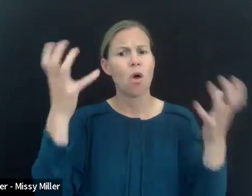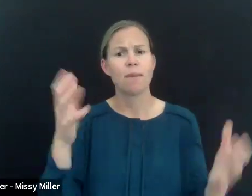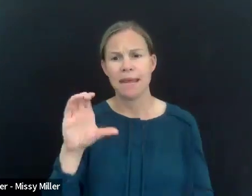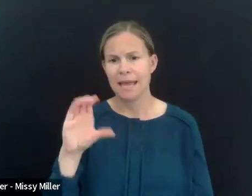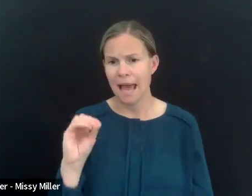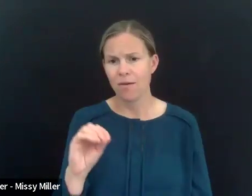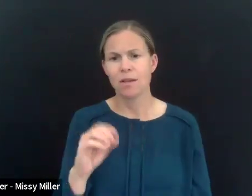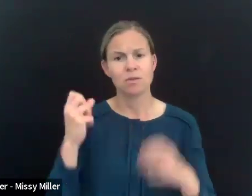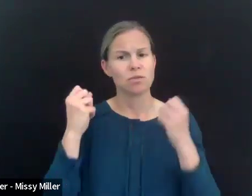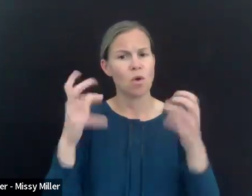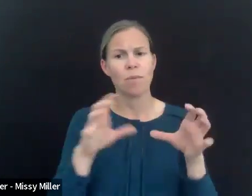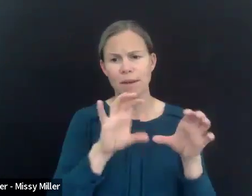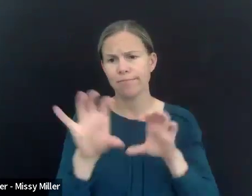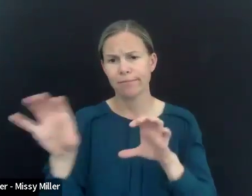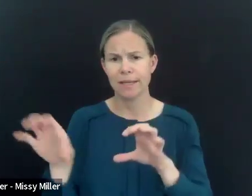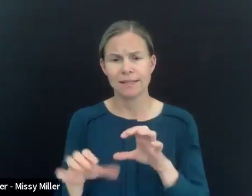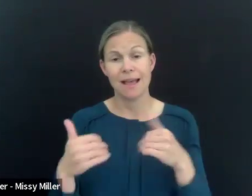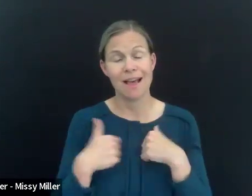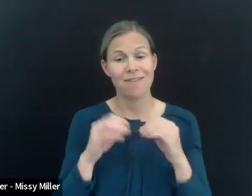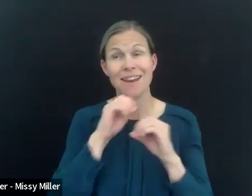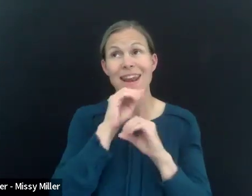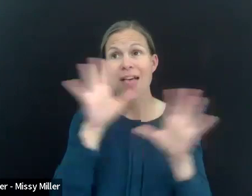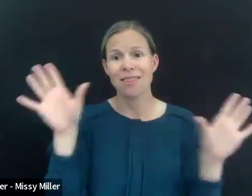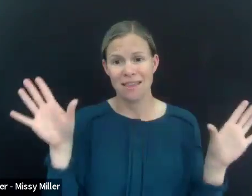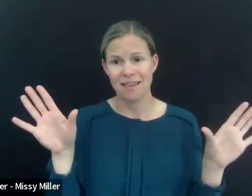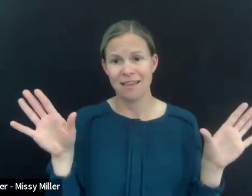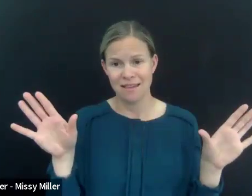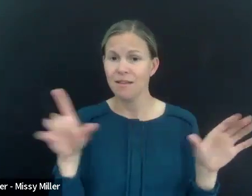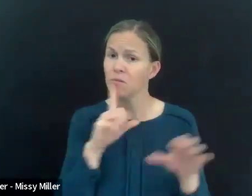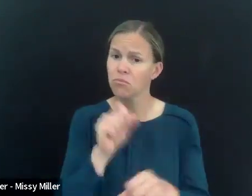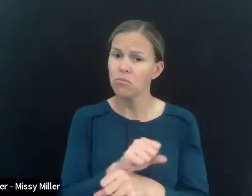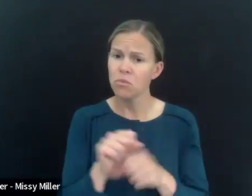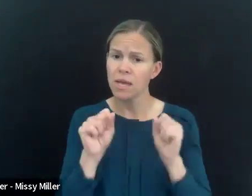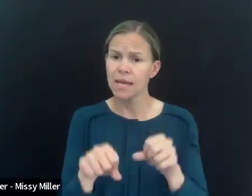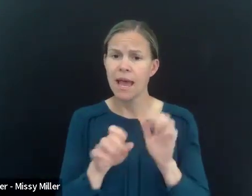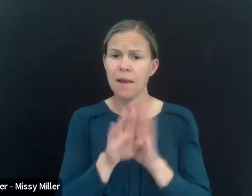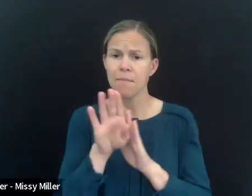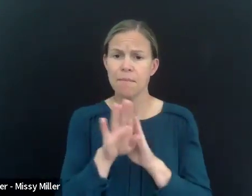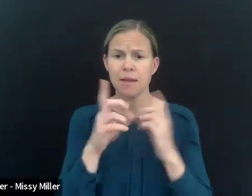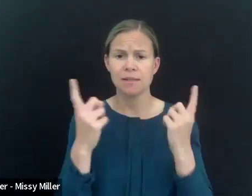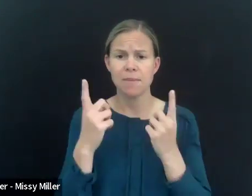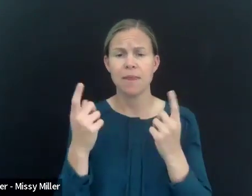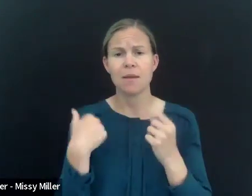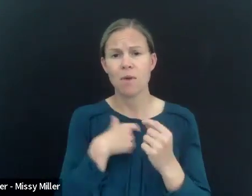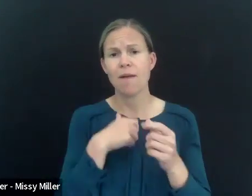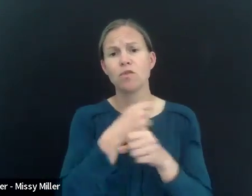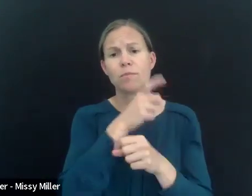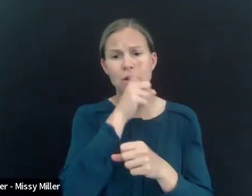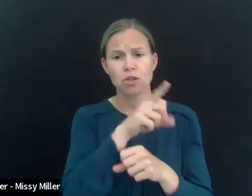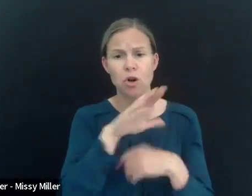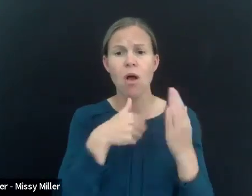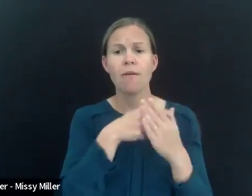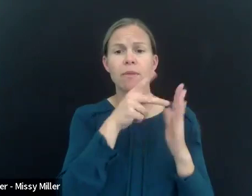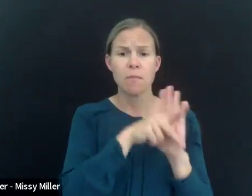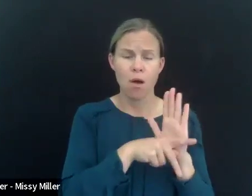populations that have nothing, that we actually can build something that's really, pretty genius, but we have to make sure that the policies and the legislation and the